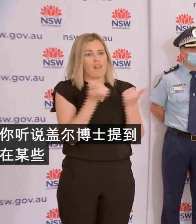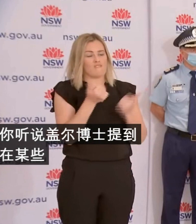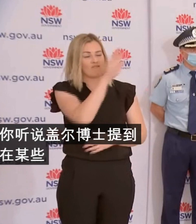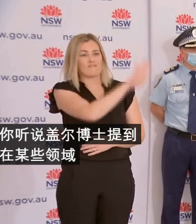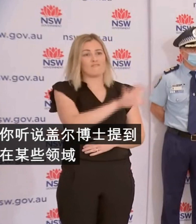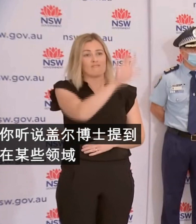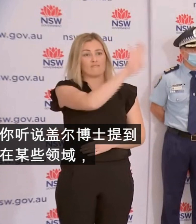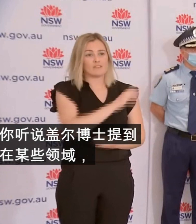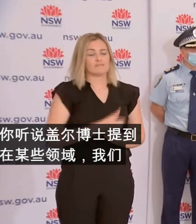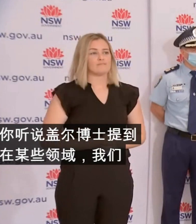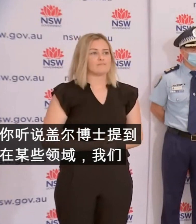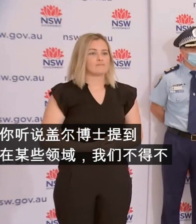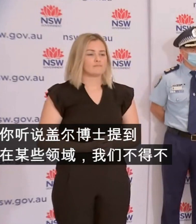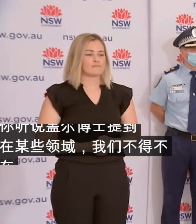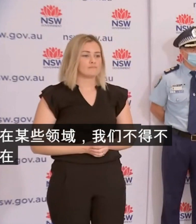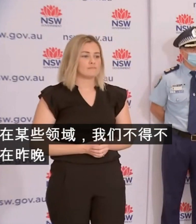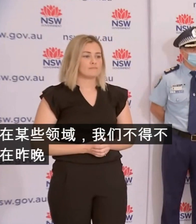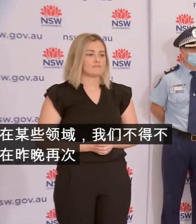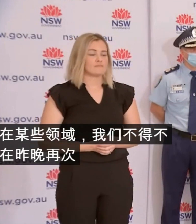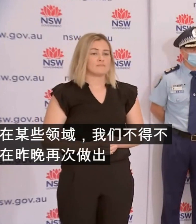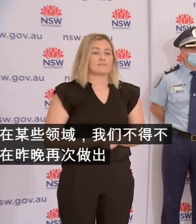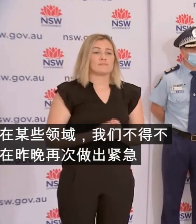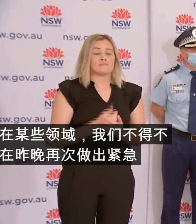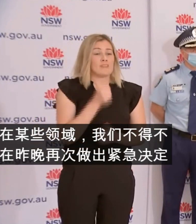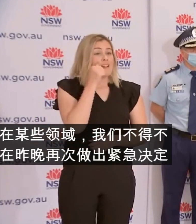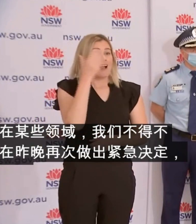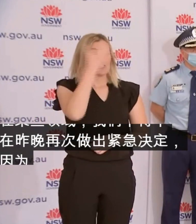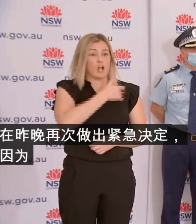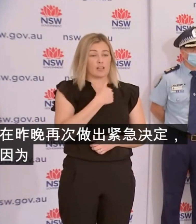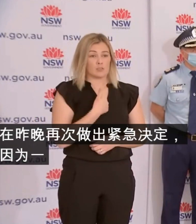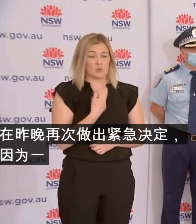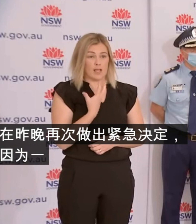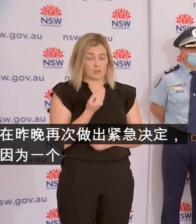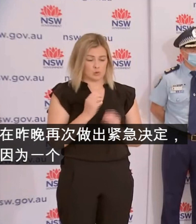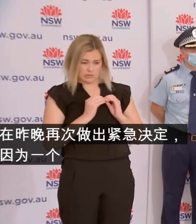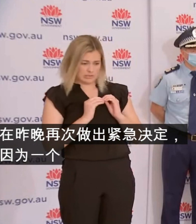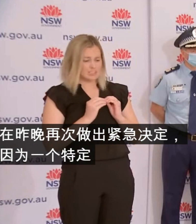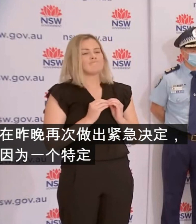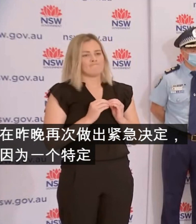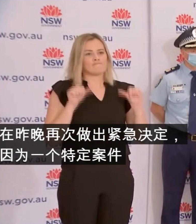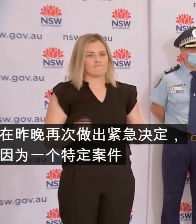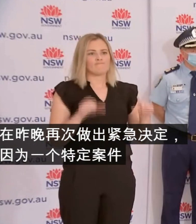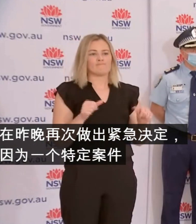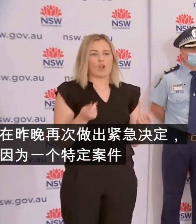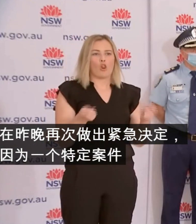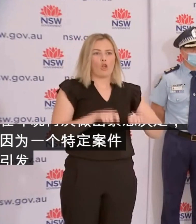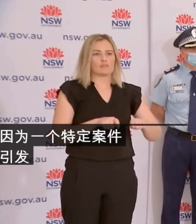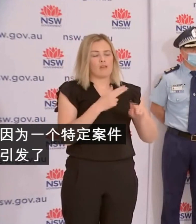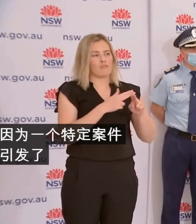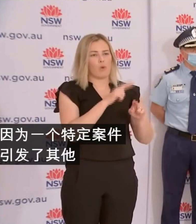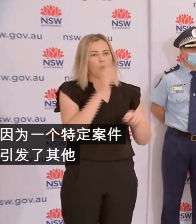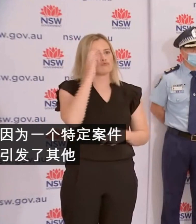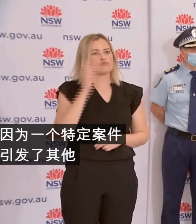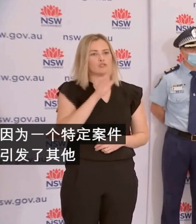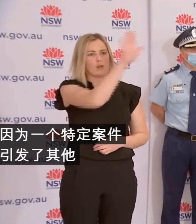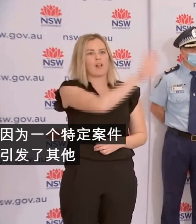in some areas that we had to make urgent decisions again on last night as a result of a particular case that initiated